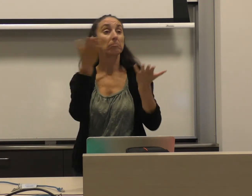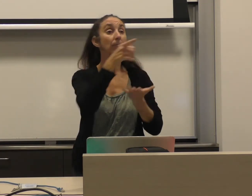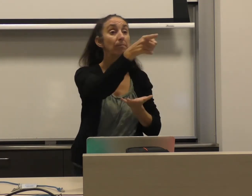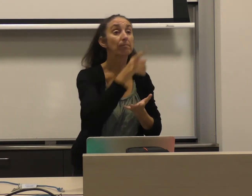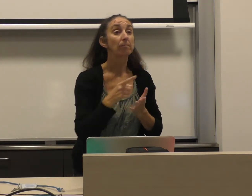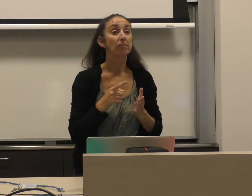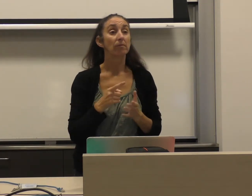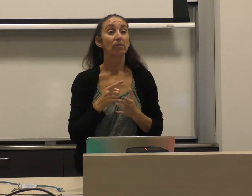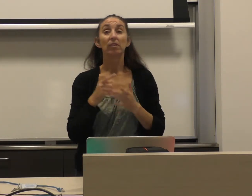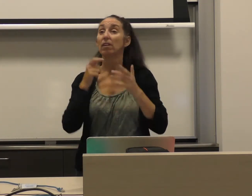other ideas?